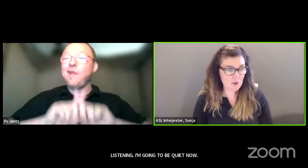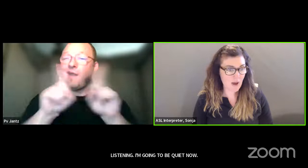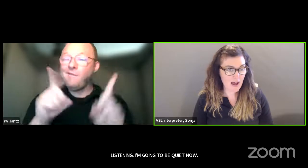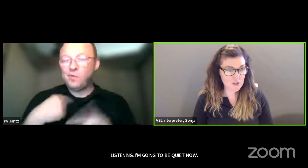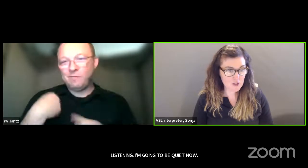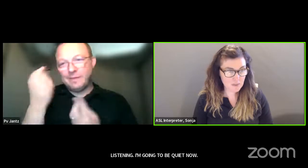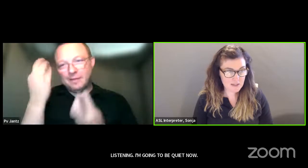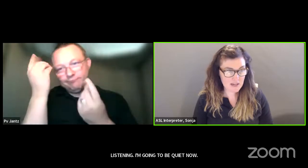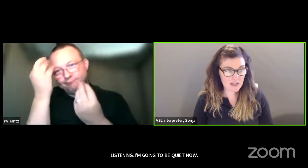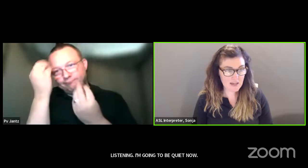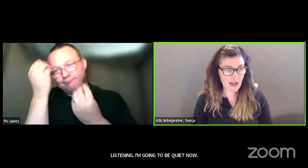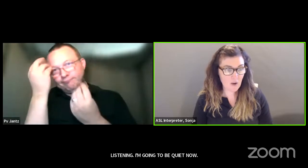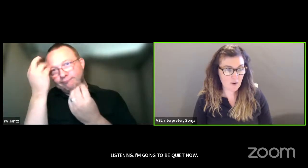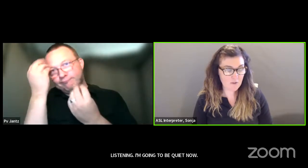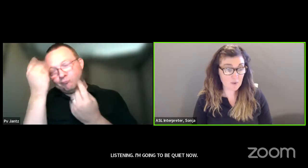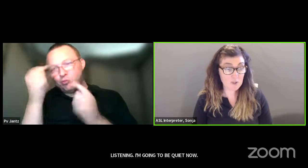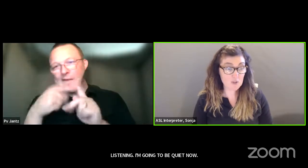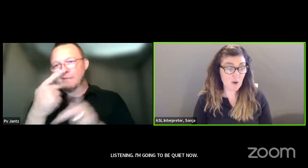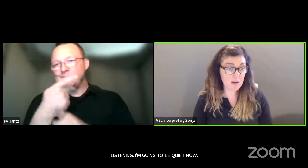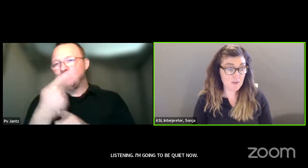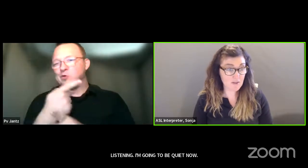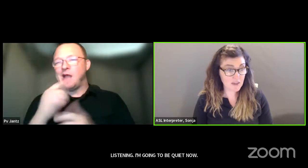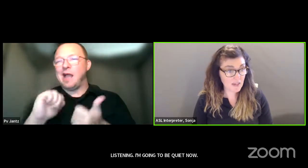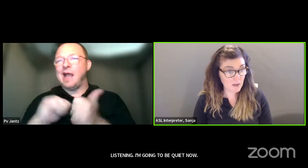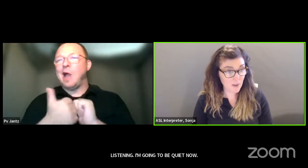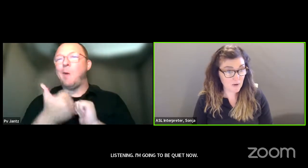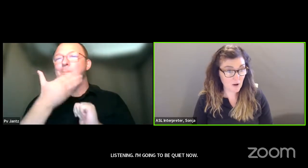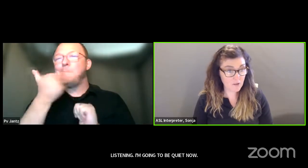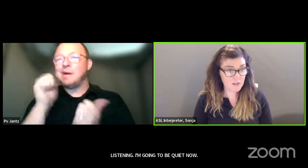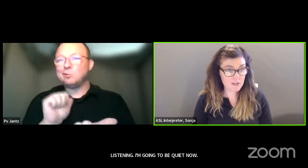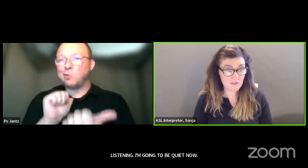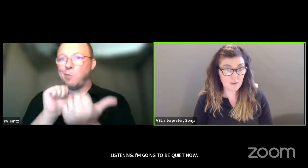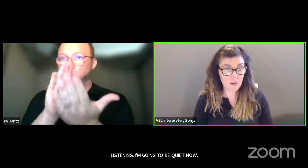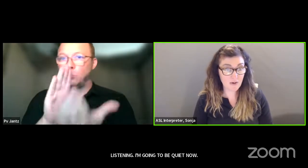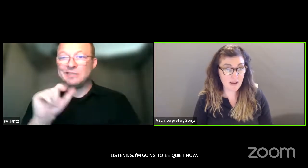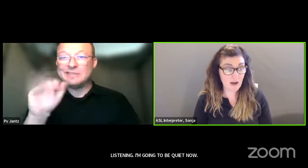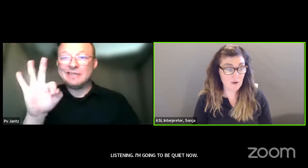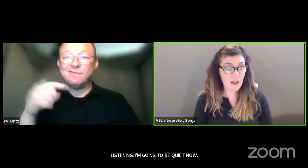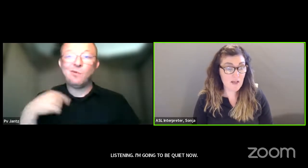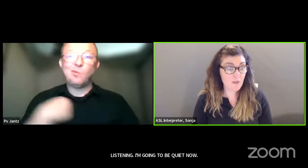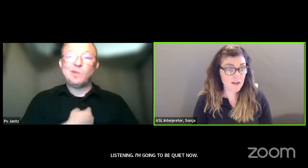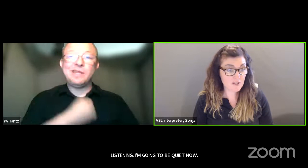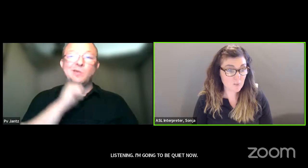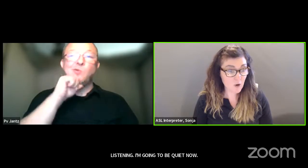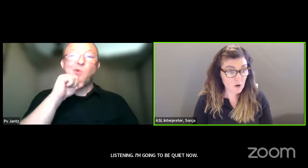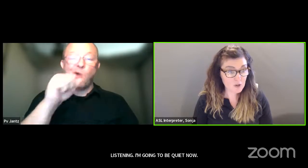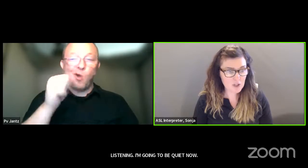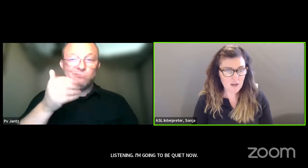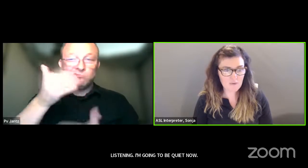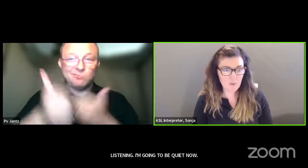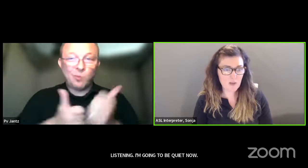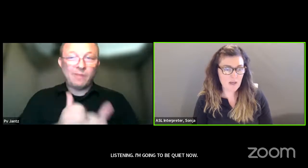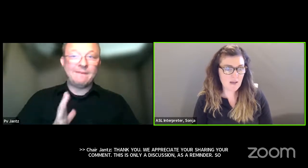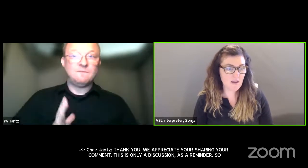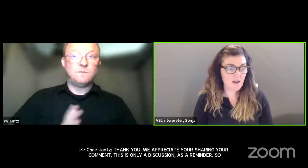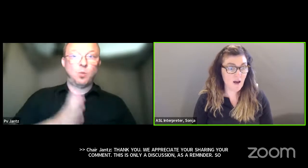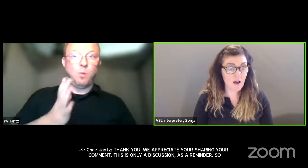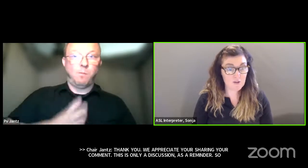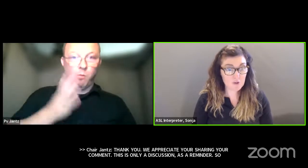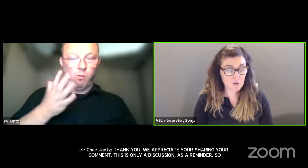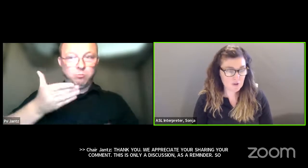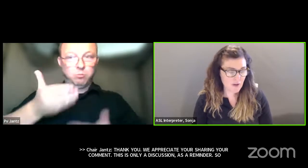So there's no action being taken. However, we do want to be thinking about all of this and figuring out the best approach if